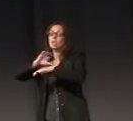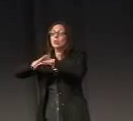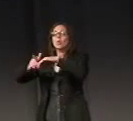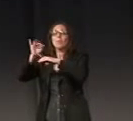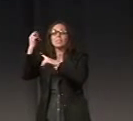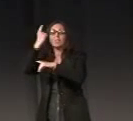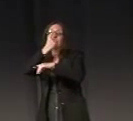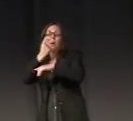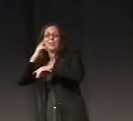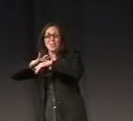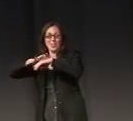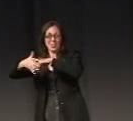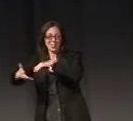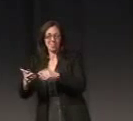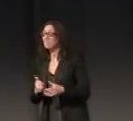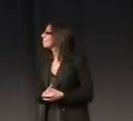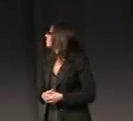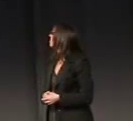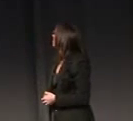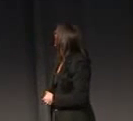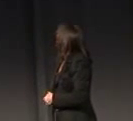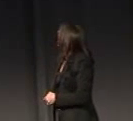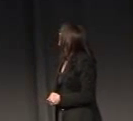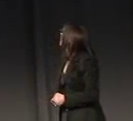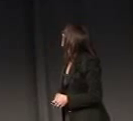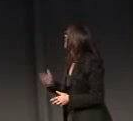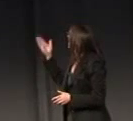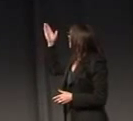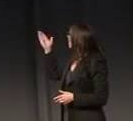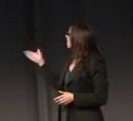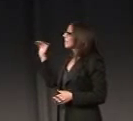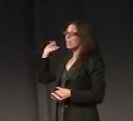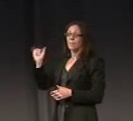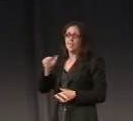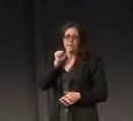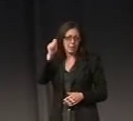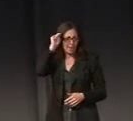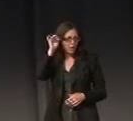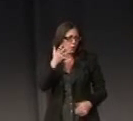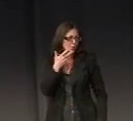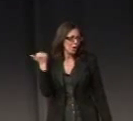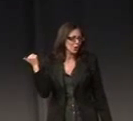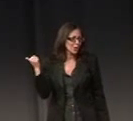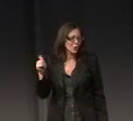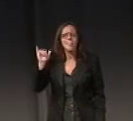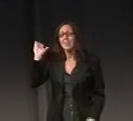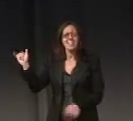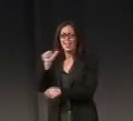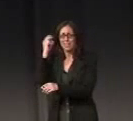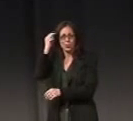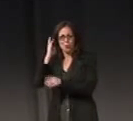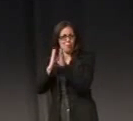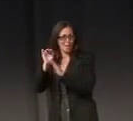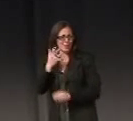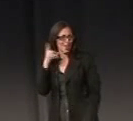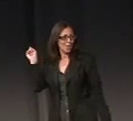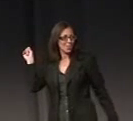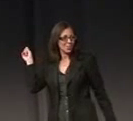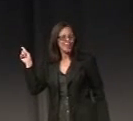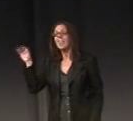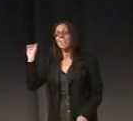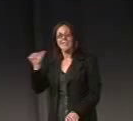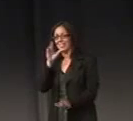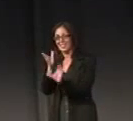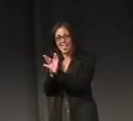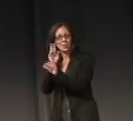This is not a theory of color a la Goethe, nor a logic of color, any more than it is about a psychology of perception. It is